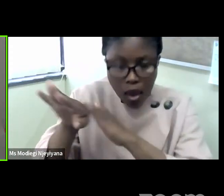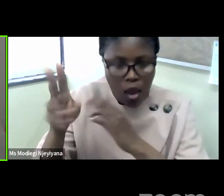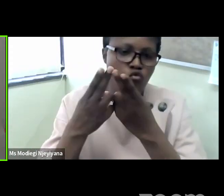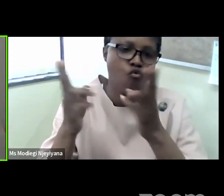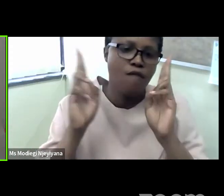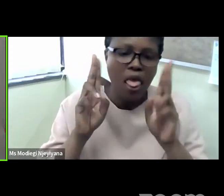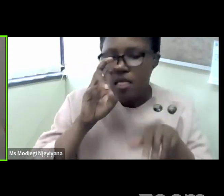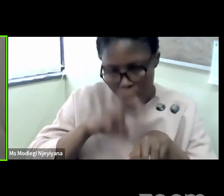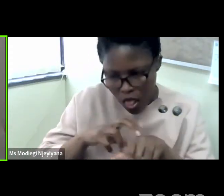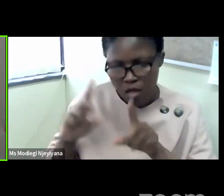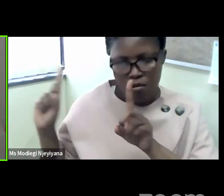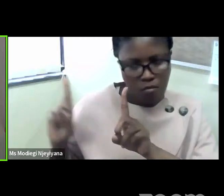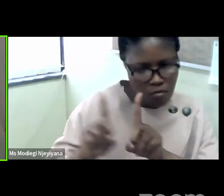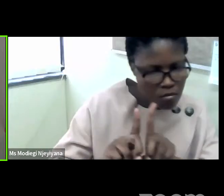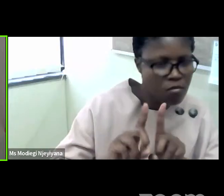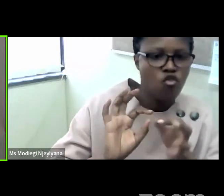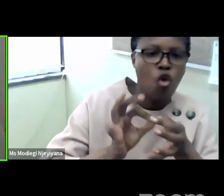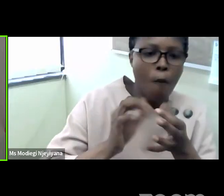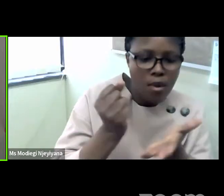language.